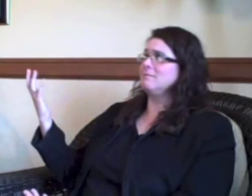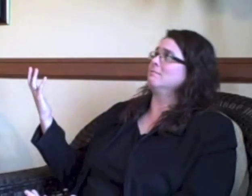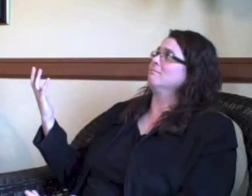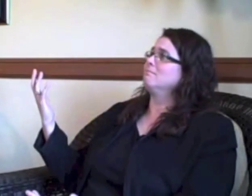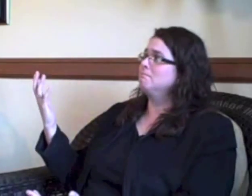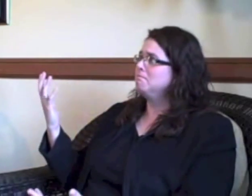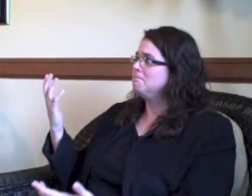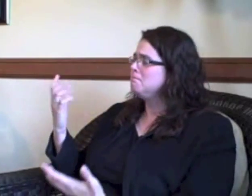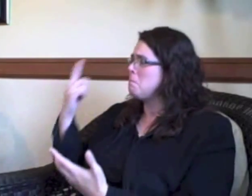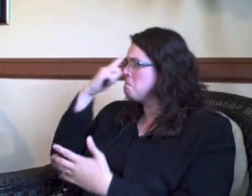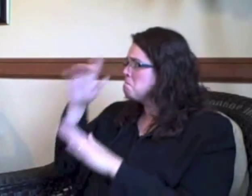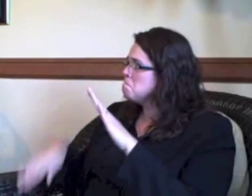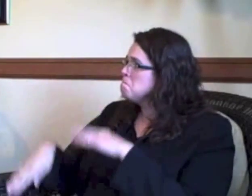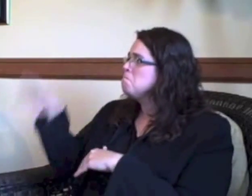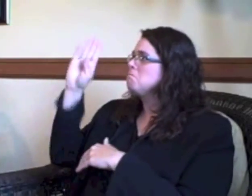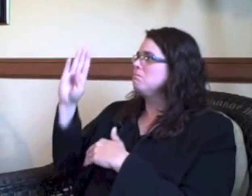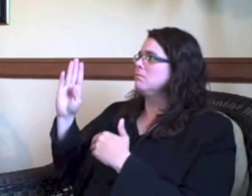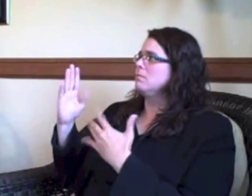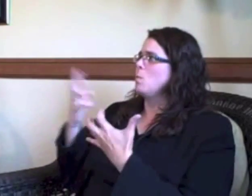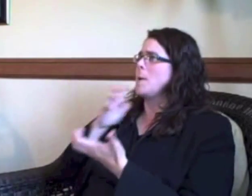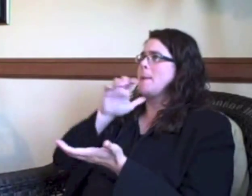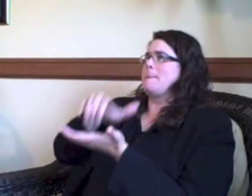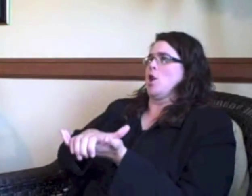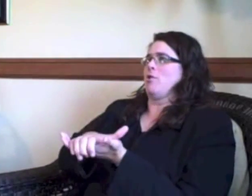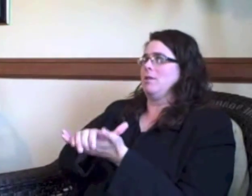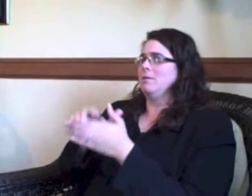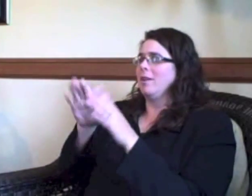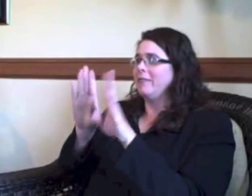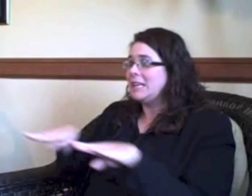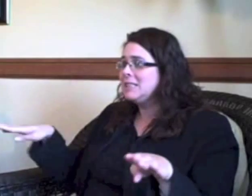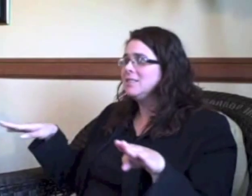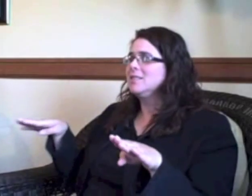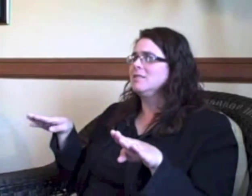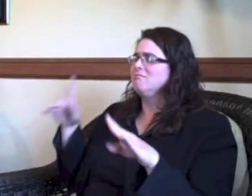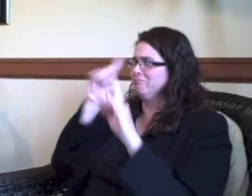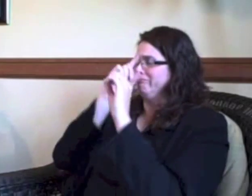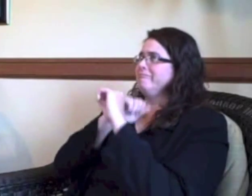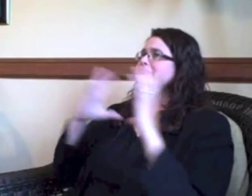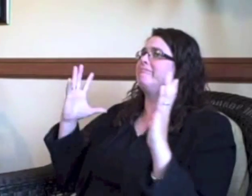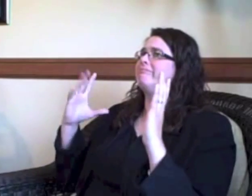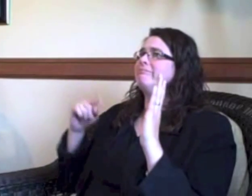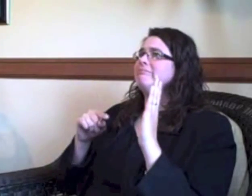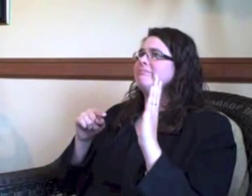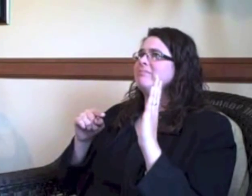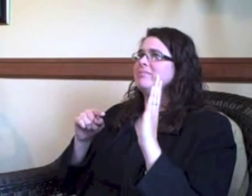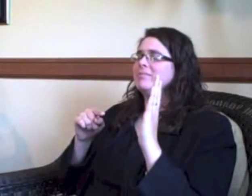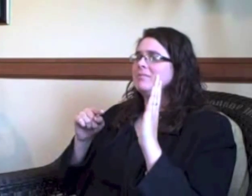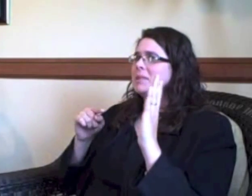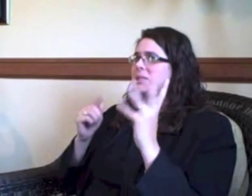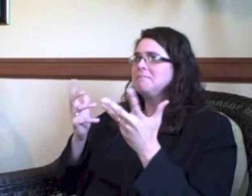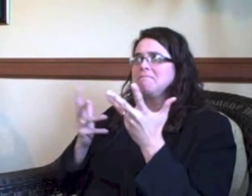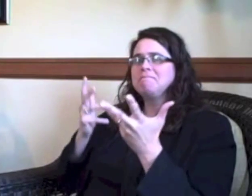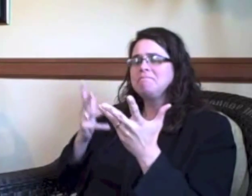I even was angry with God. I grew up, I thought I would get married and have kids,